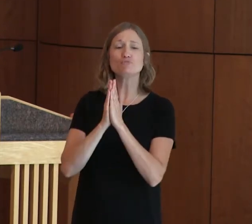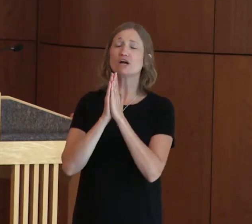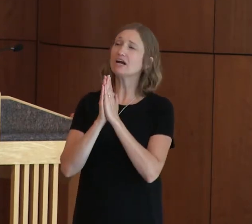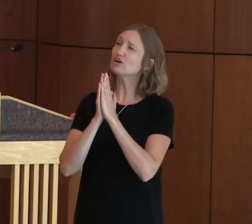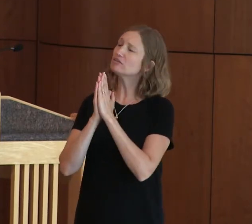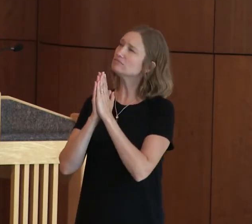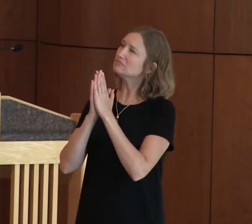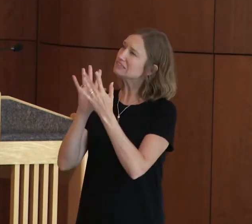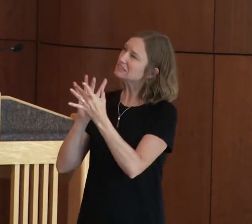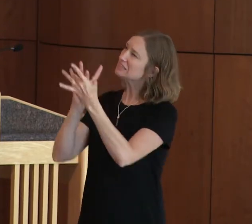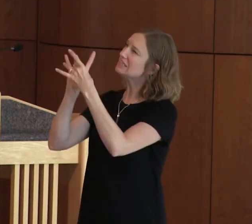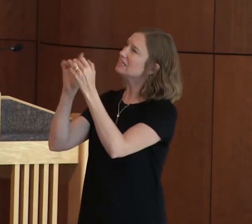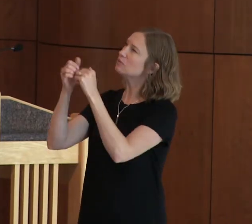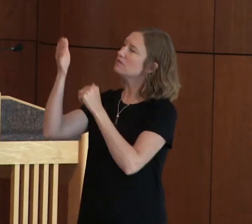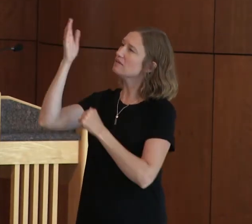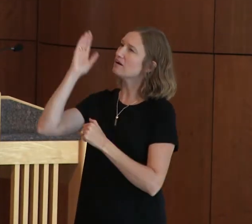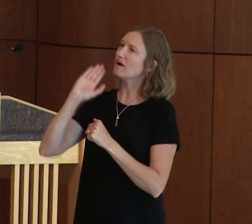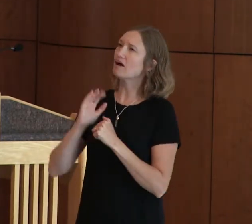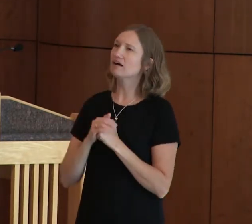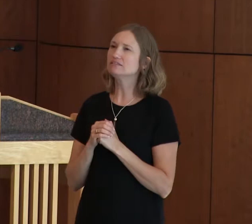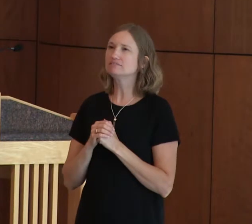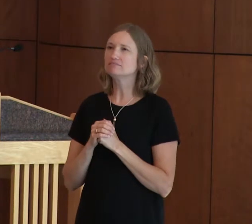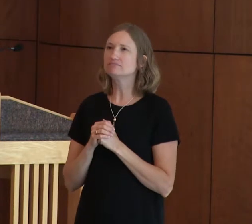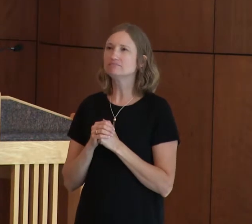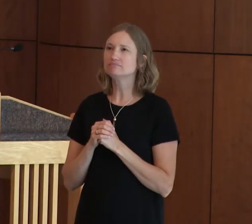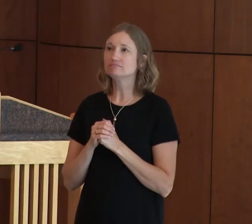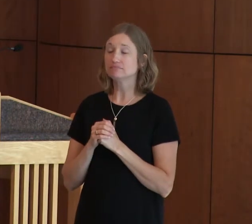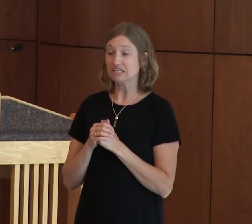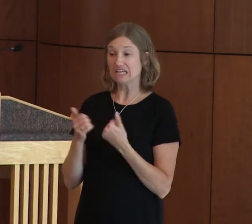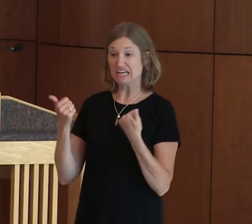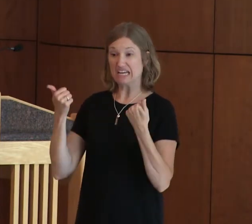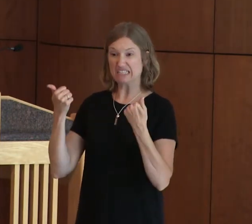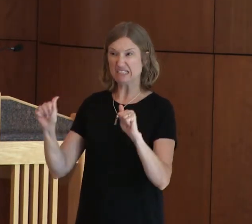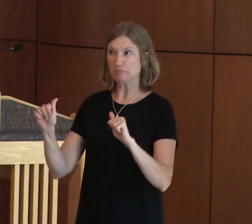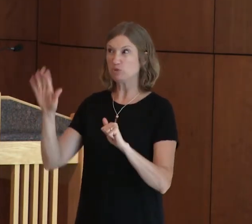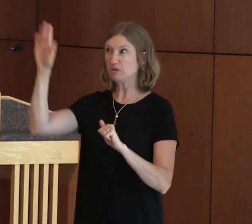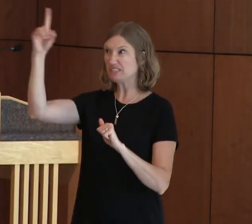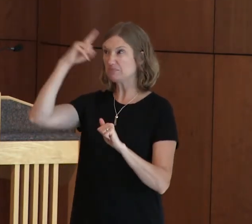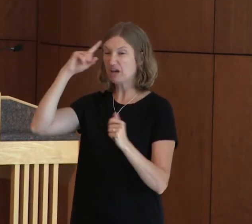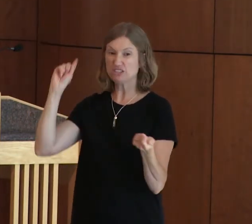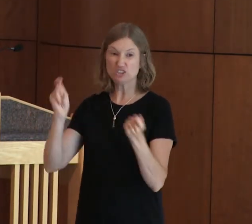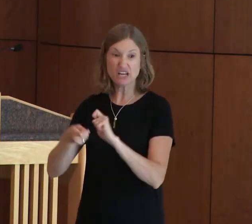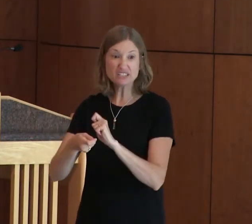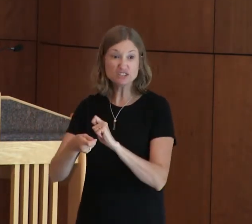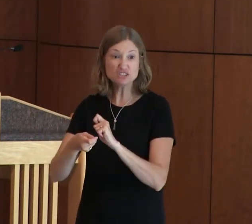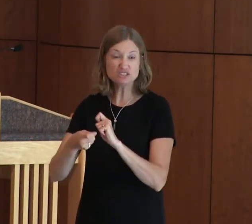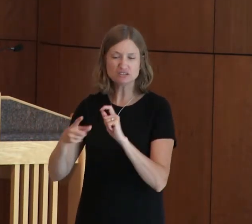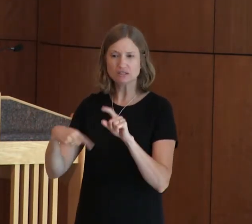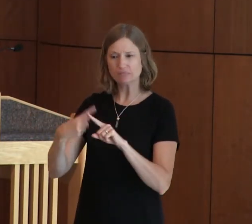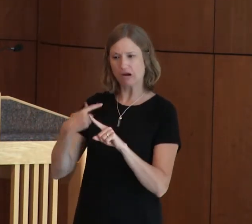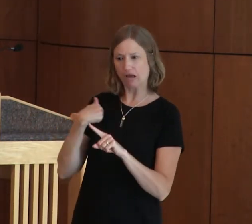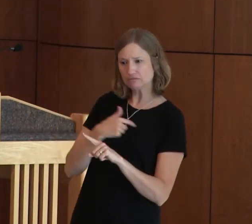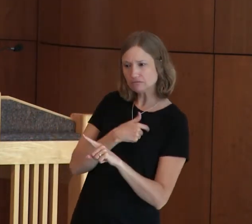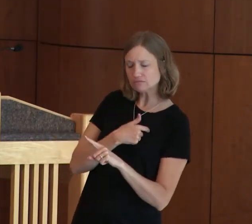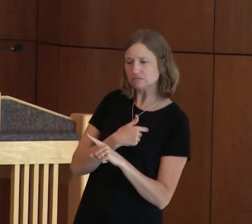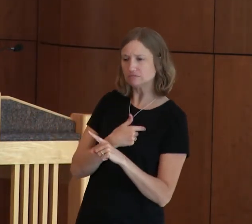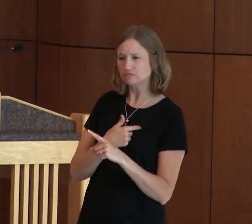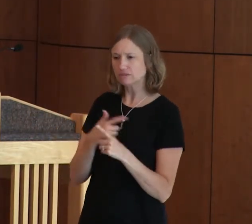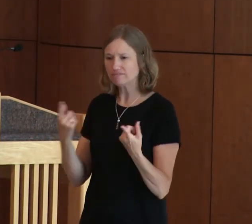God. It is not an attempt to change God's mind about us or about events. Such arrogance is